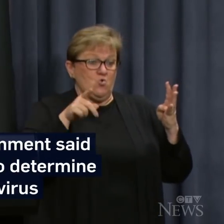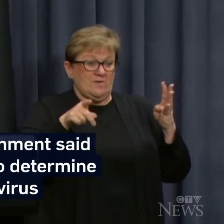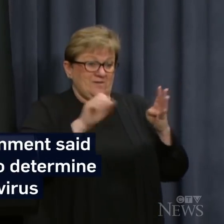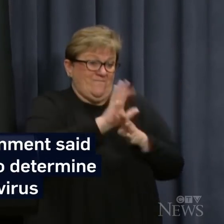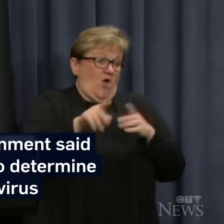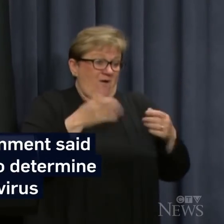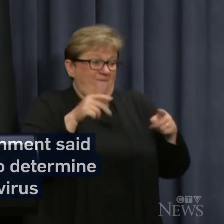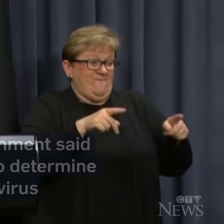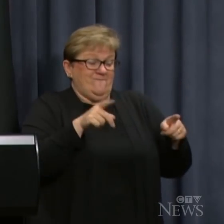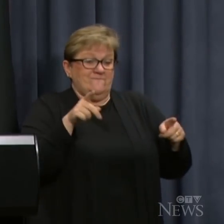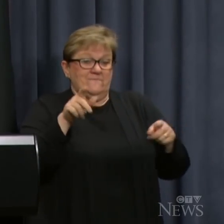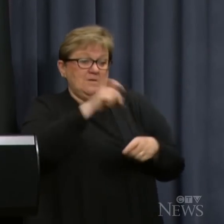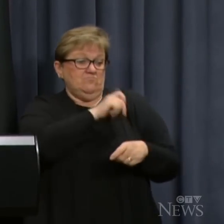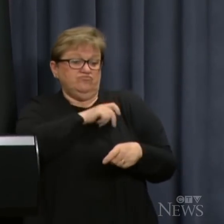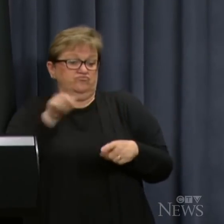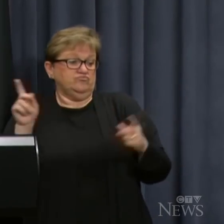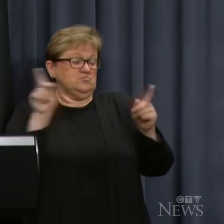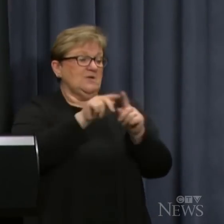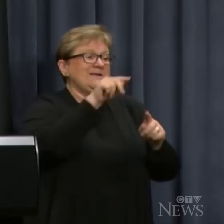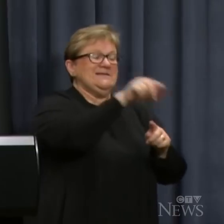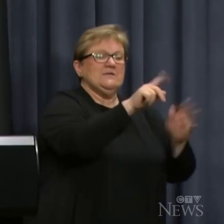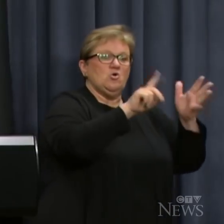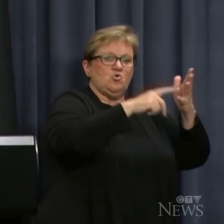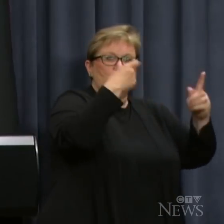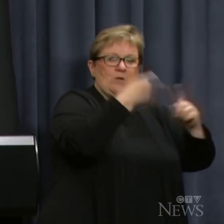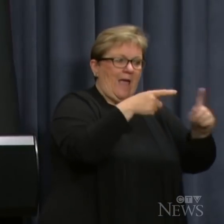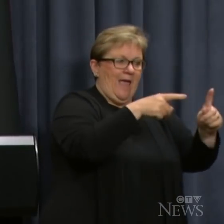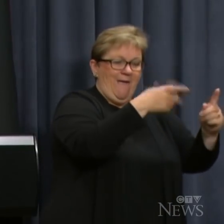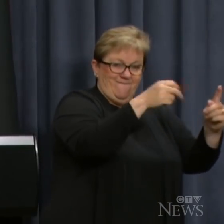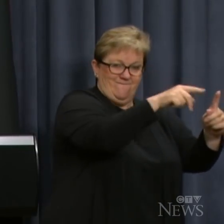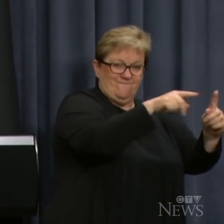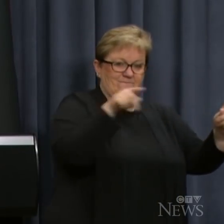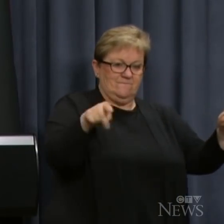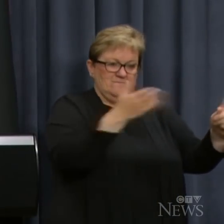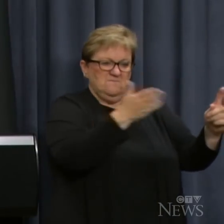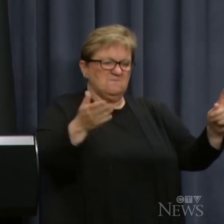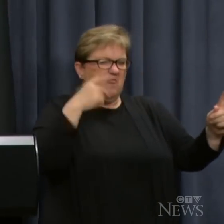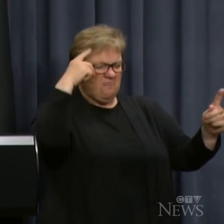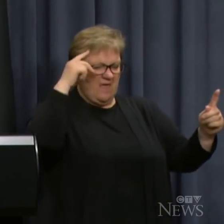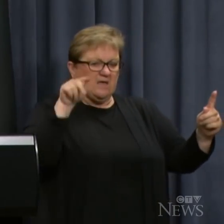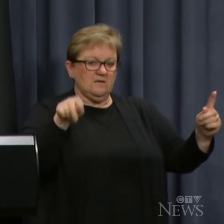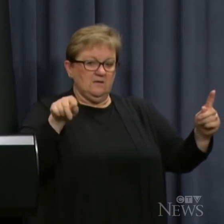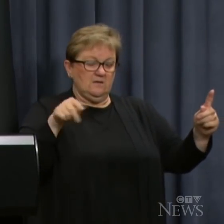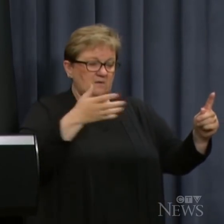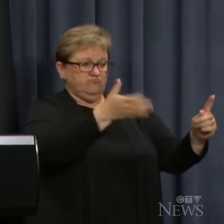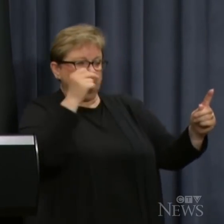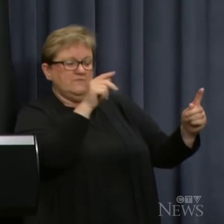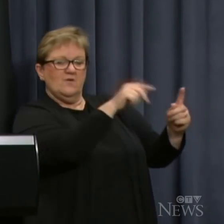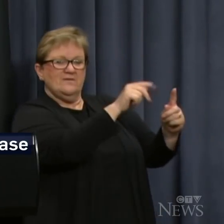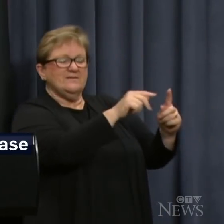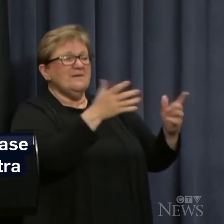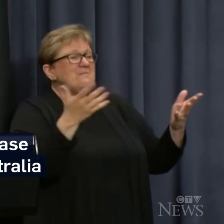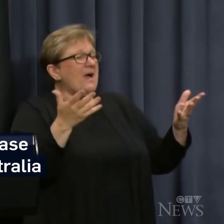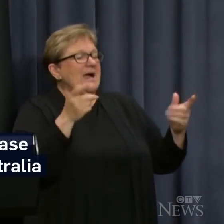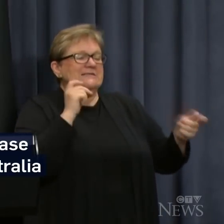positive where the security guard was working was a UK strain person. So we suspect it's the UK strain, but